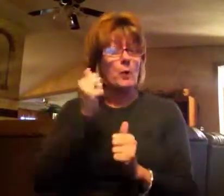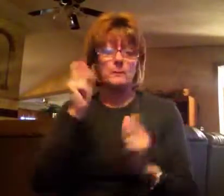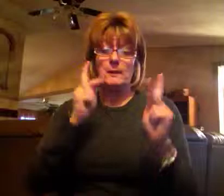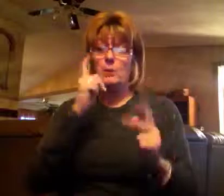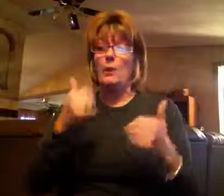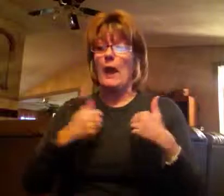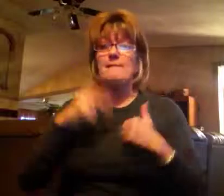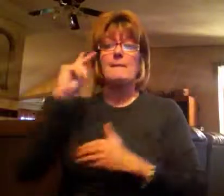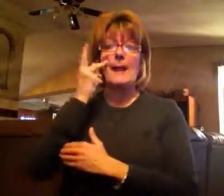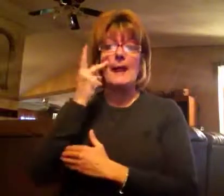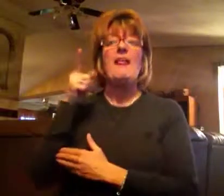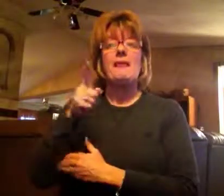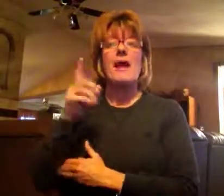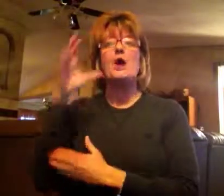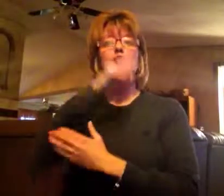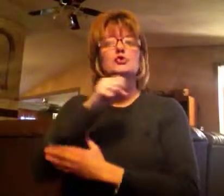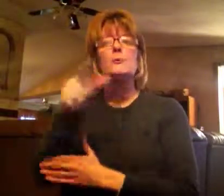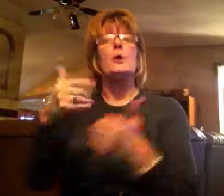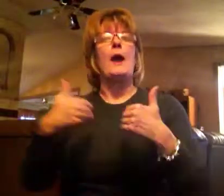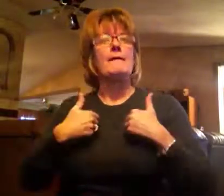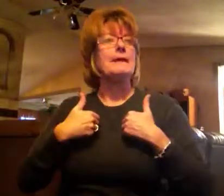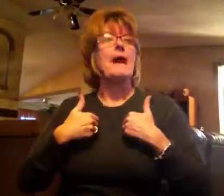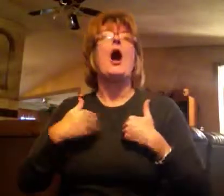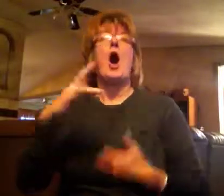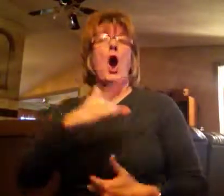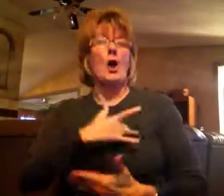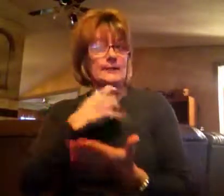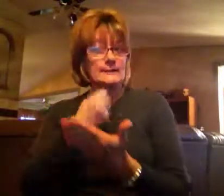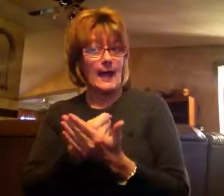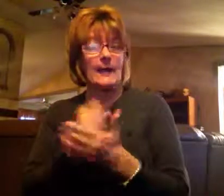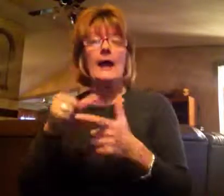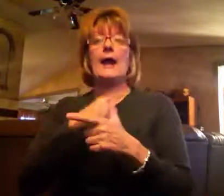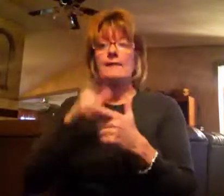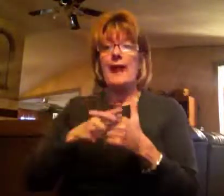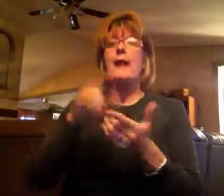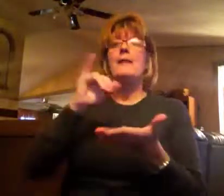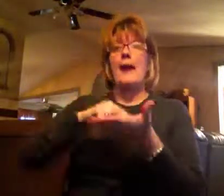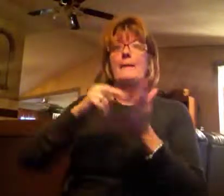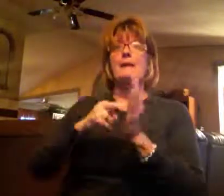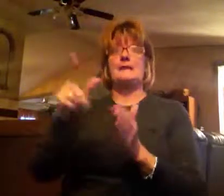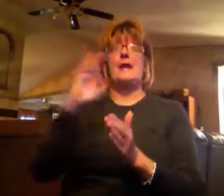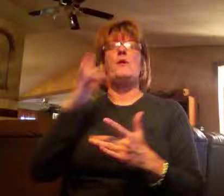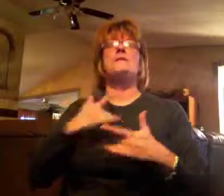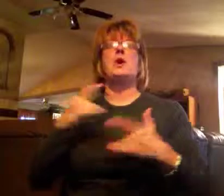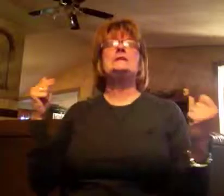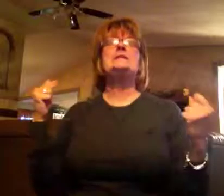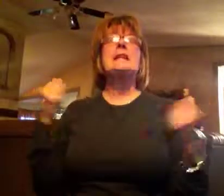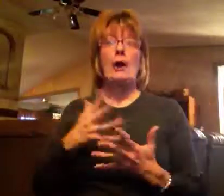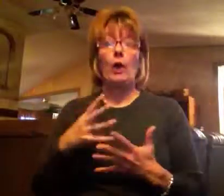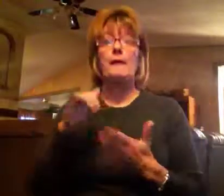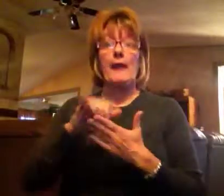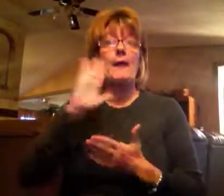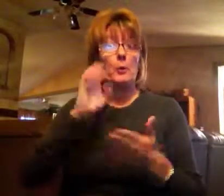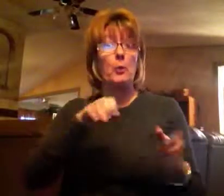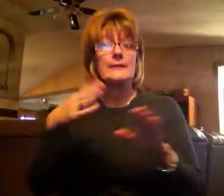sufferers, they assume that they're having some kind of heart attack, and that leads to that ultimate terror that they're dying. And this downward spiral of